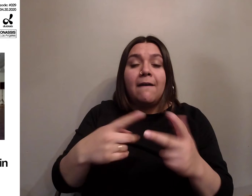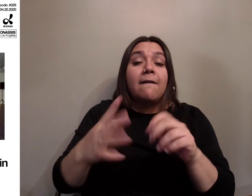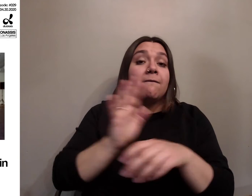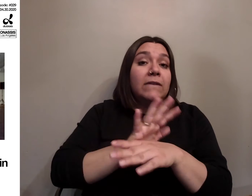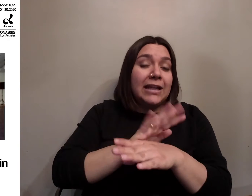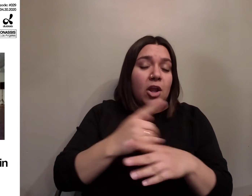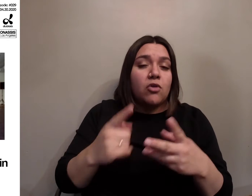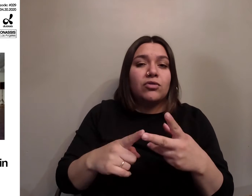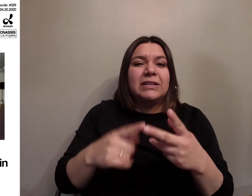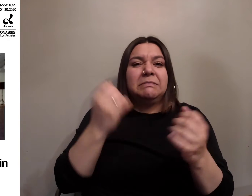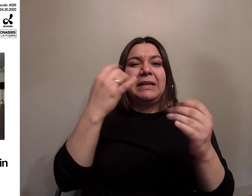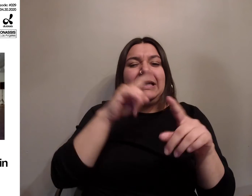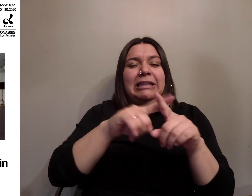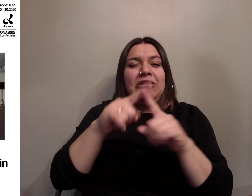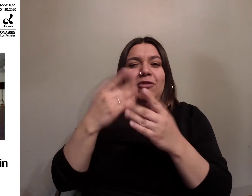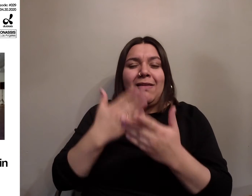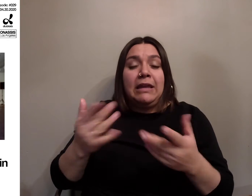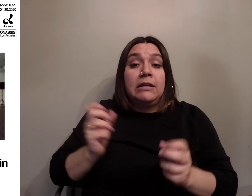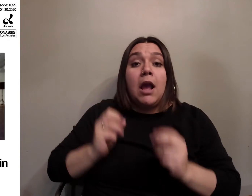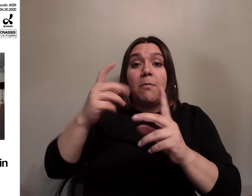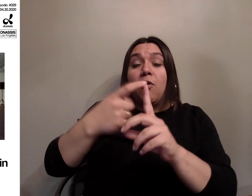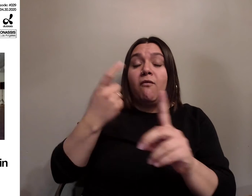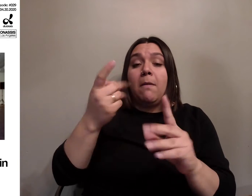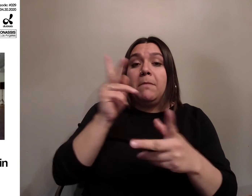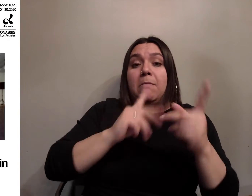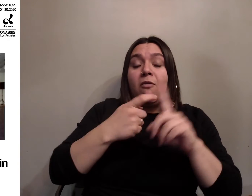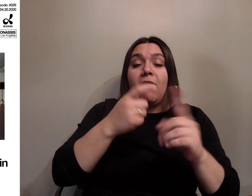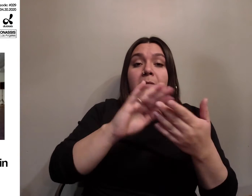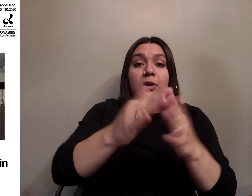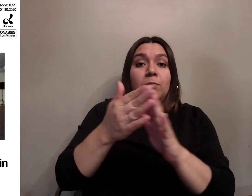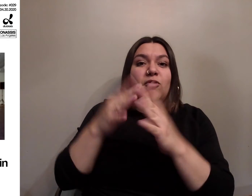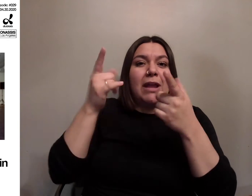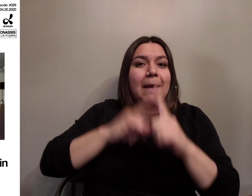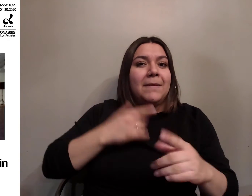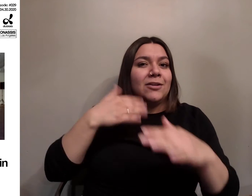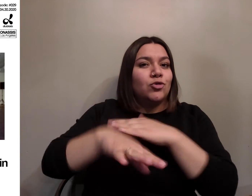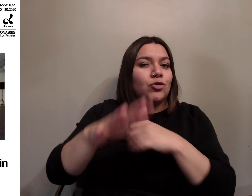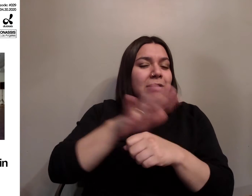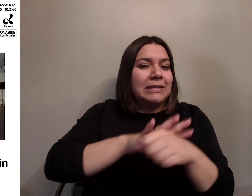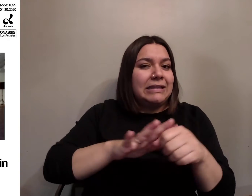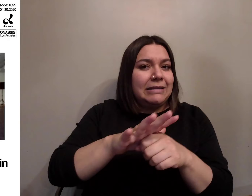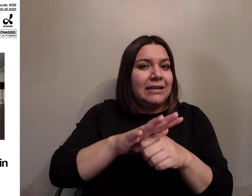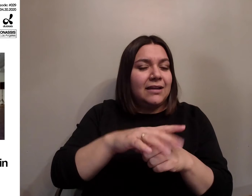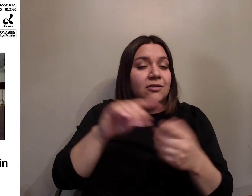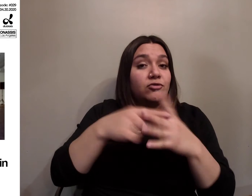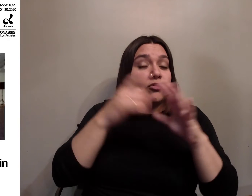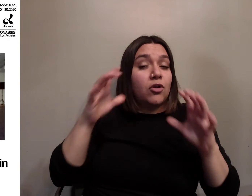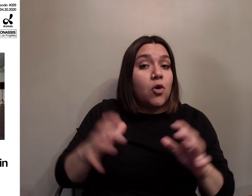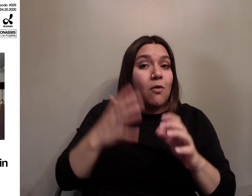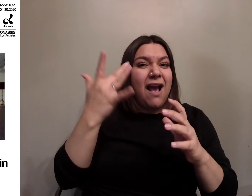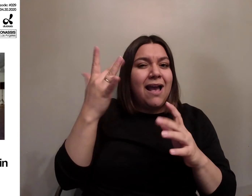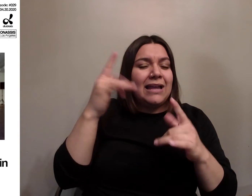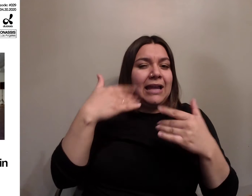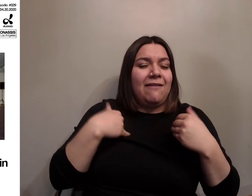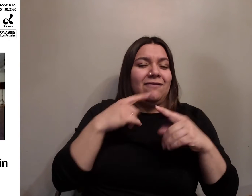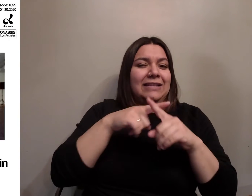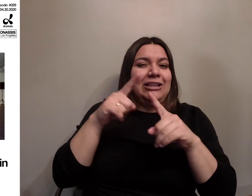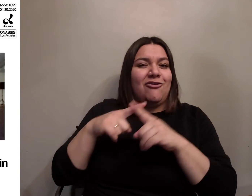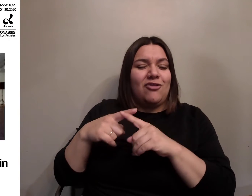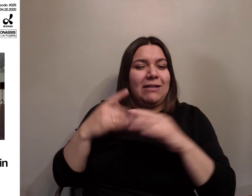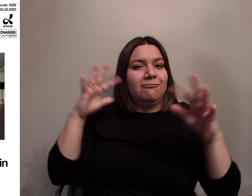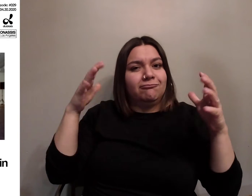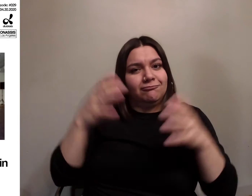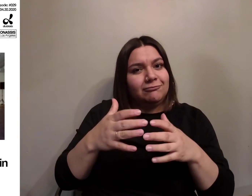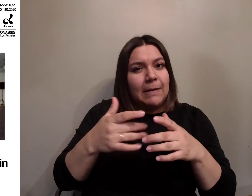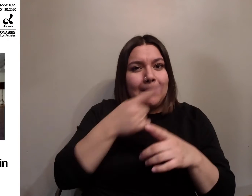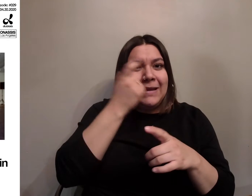will hold an event at the space where people come with different PDFs on thumb drives on their computer, and they can